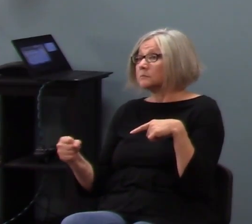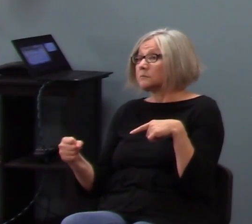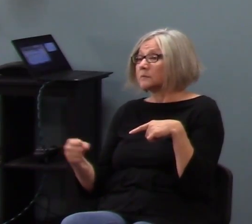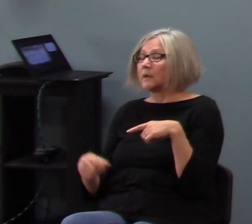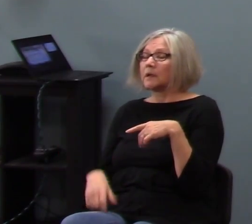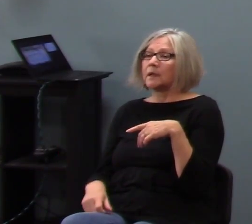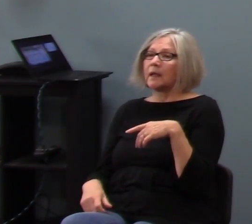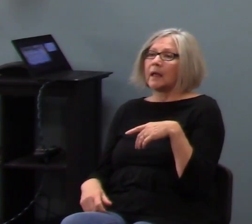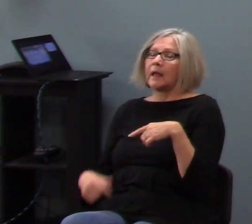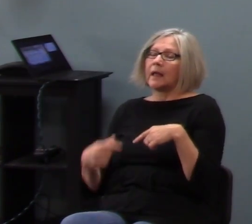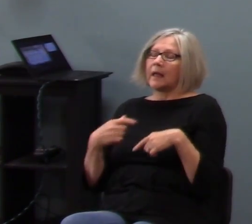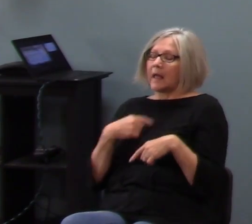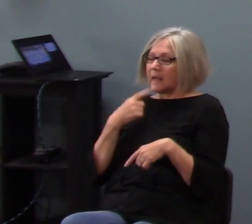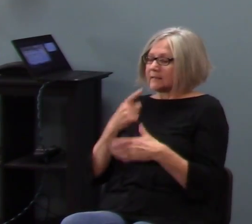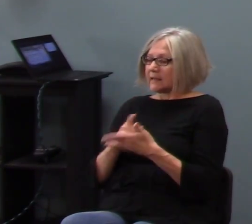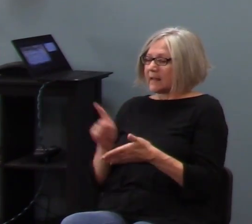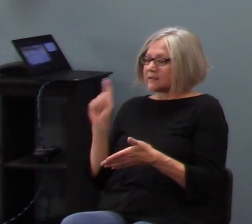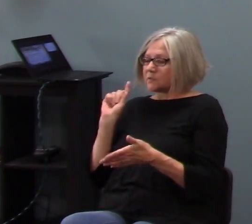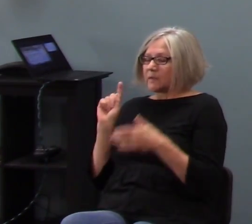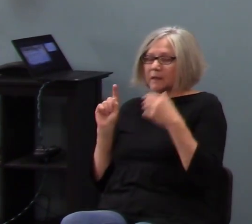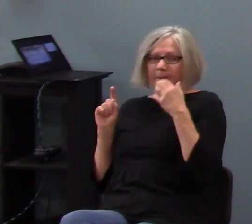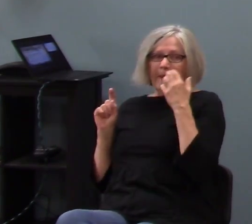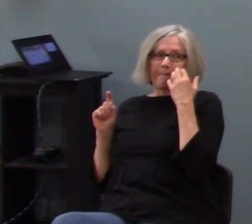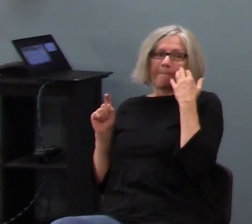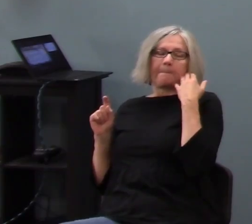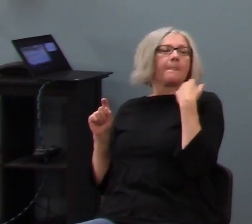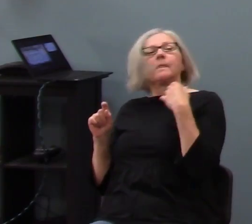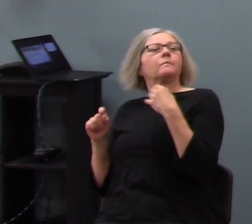Like I said last week, Stephen Gould